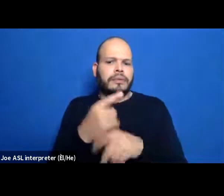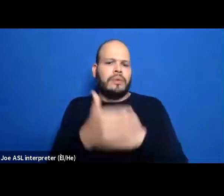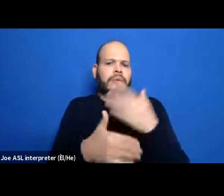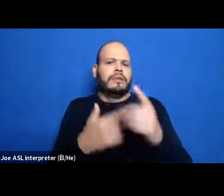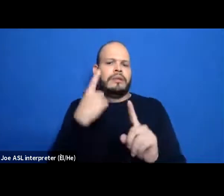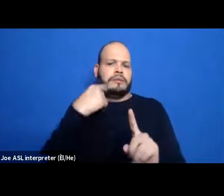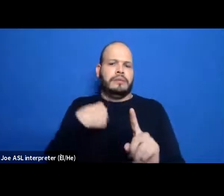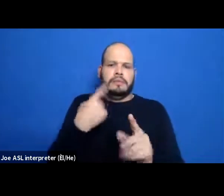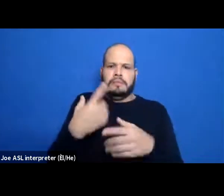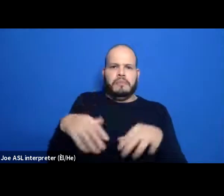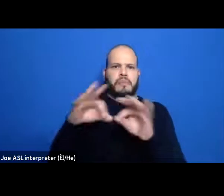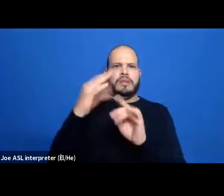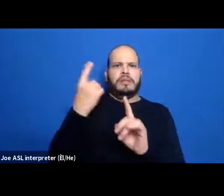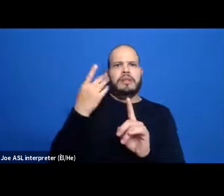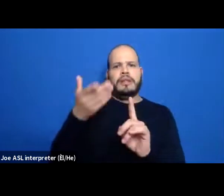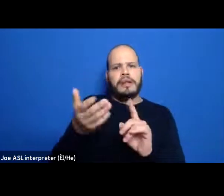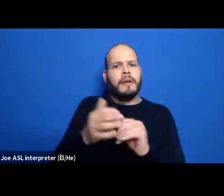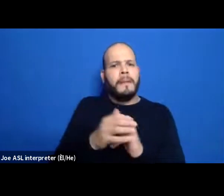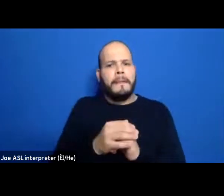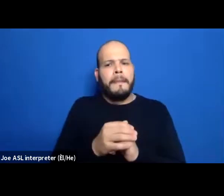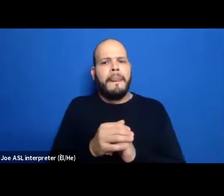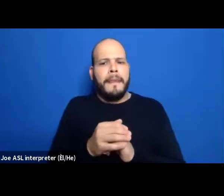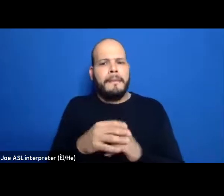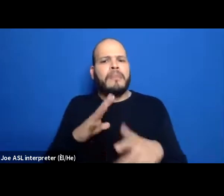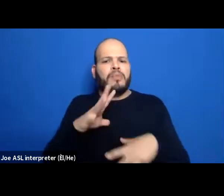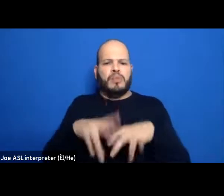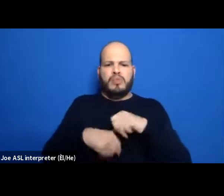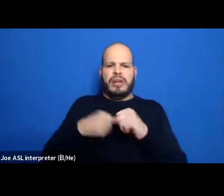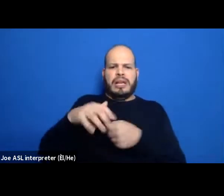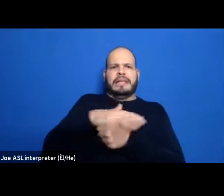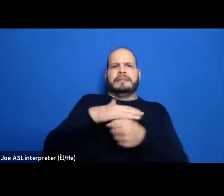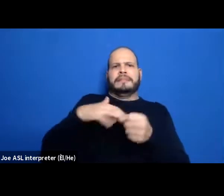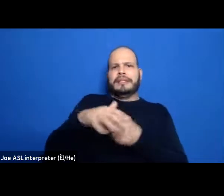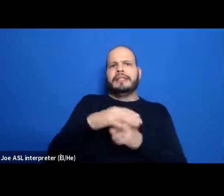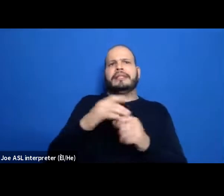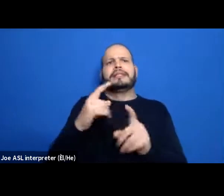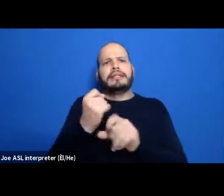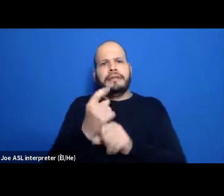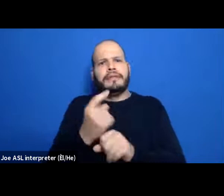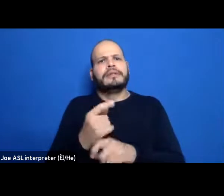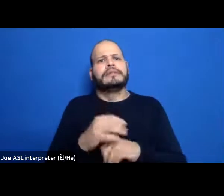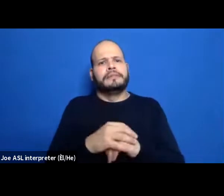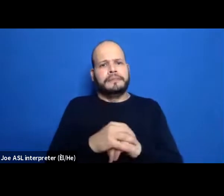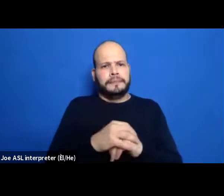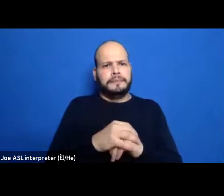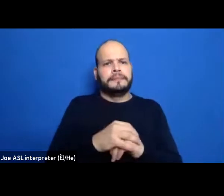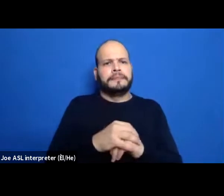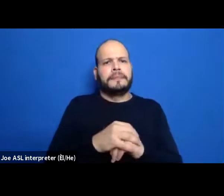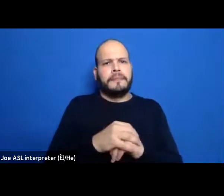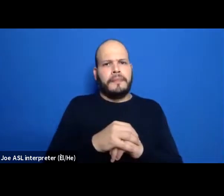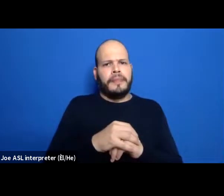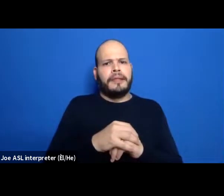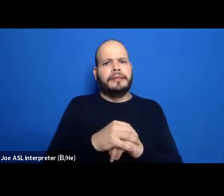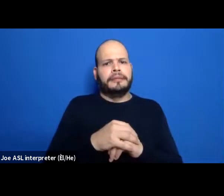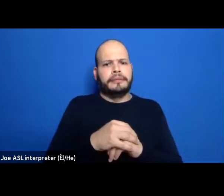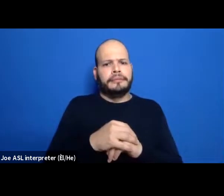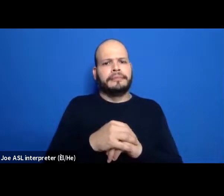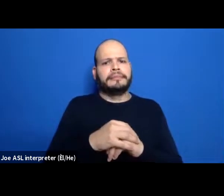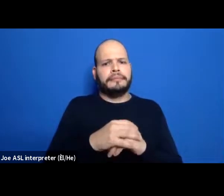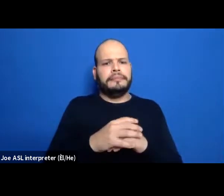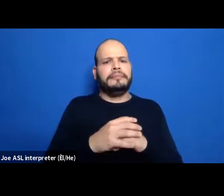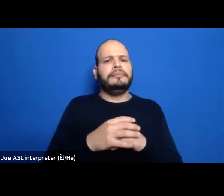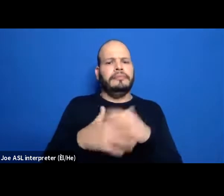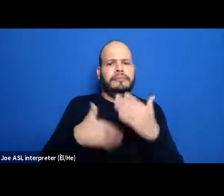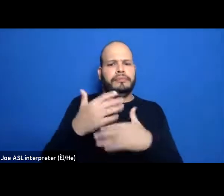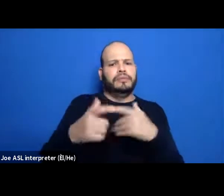I do every single year at the start of the year, and this is something that I learned from a brilliant educator named Tshango Mbilishaka, so I wanna pass